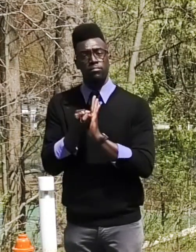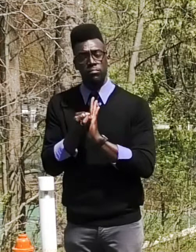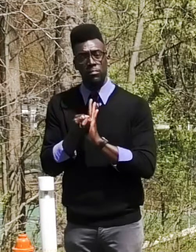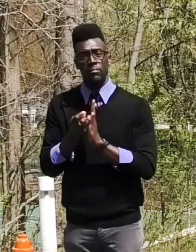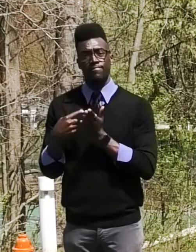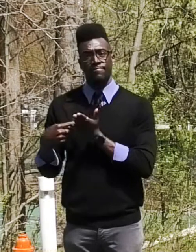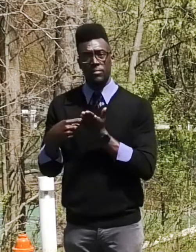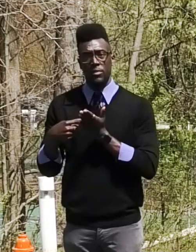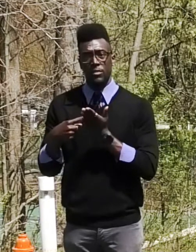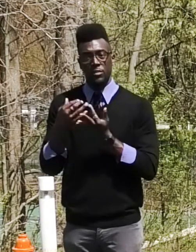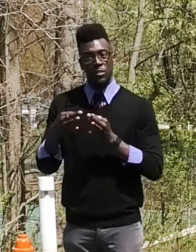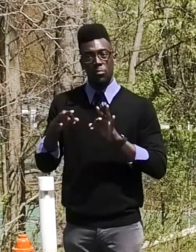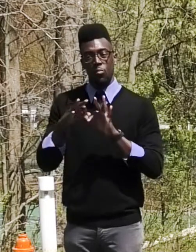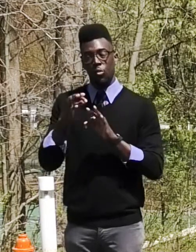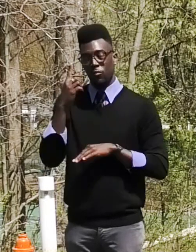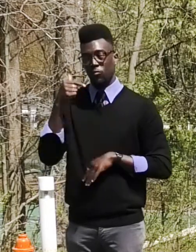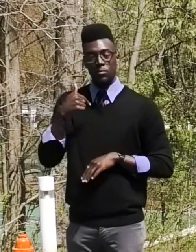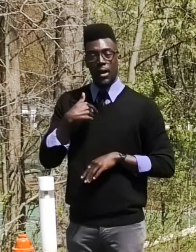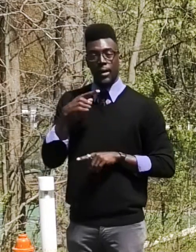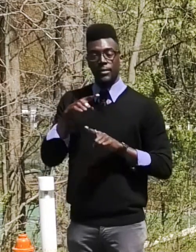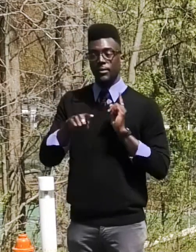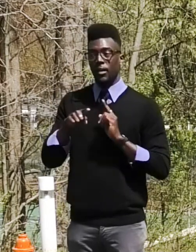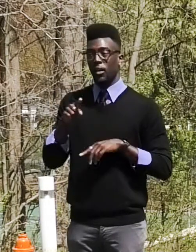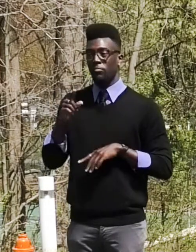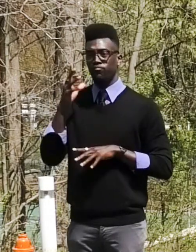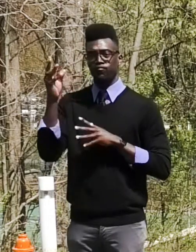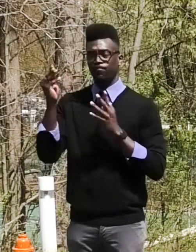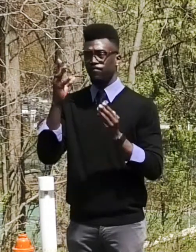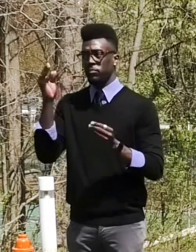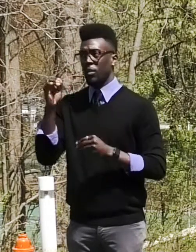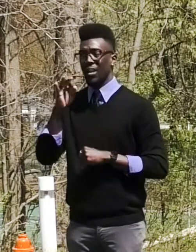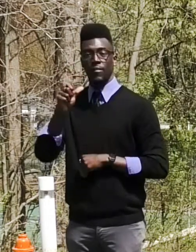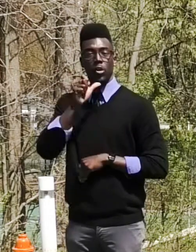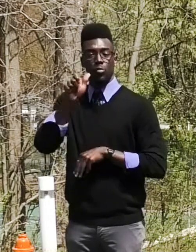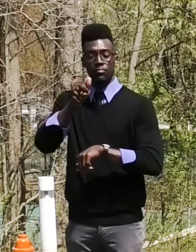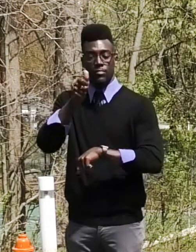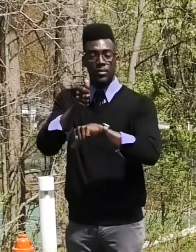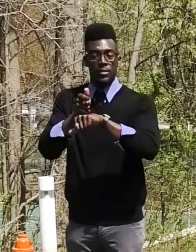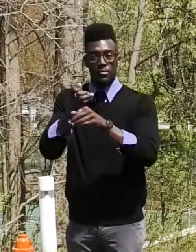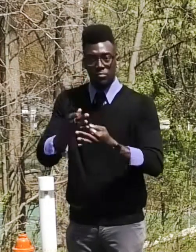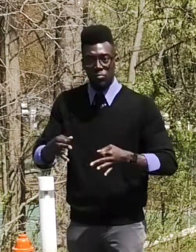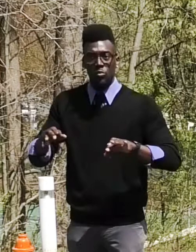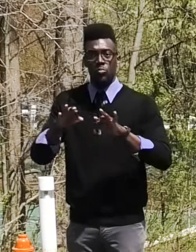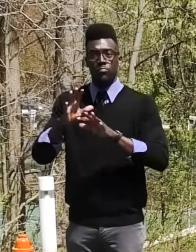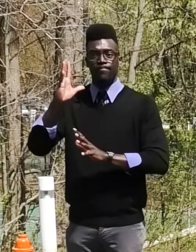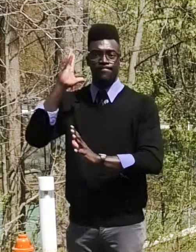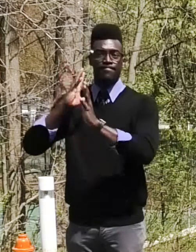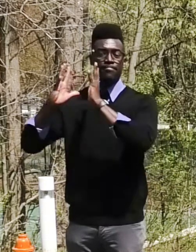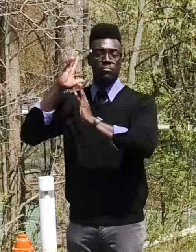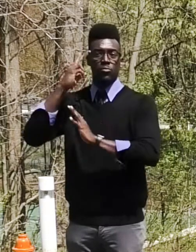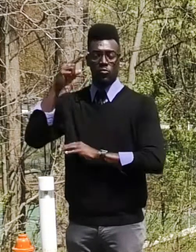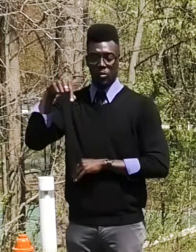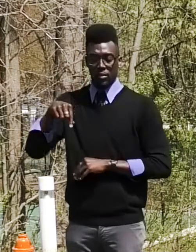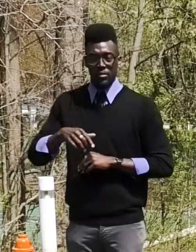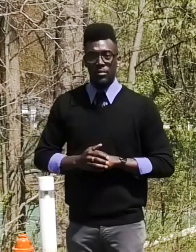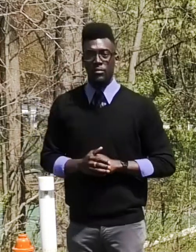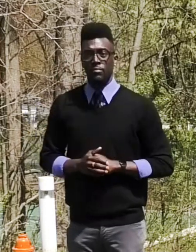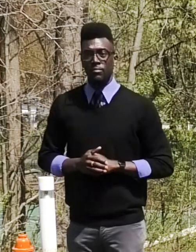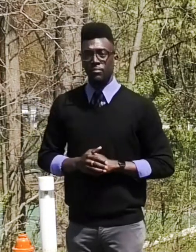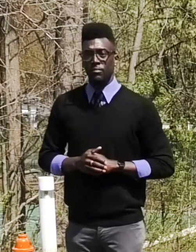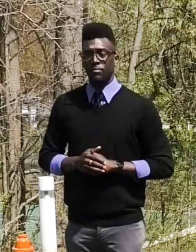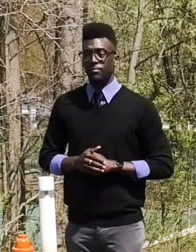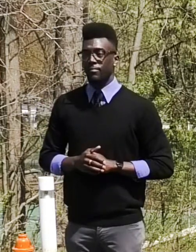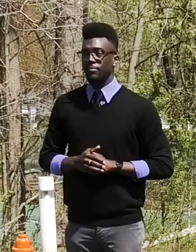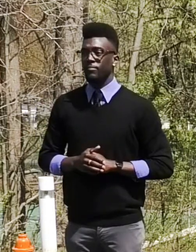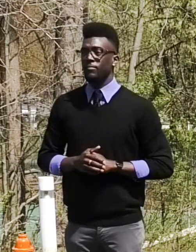me, because I can't go nowhere without establishing the significance of the ancestors to all of this, because they were out here. I'm glad